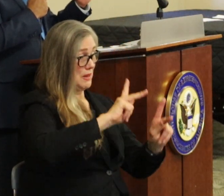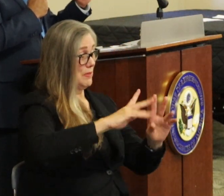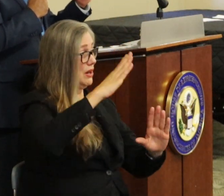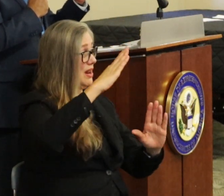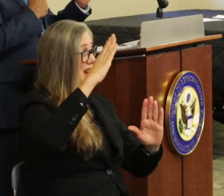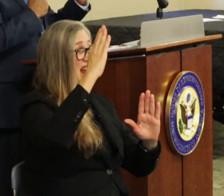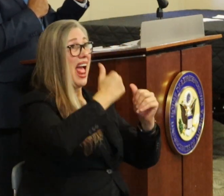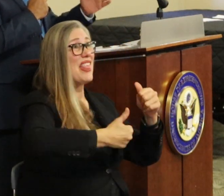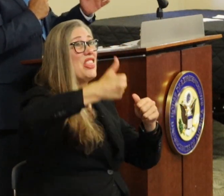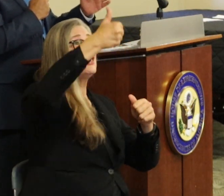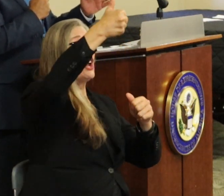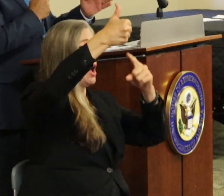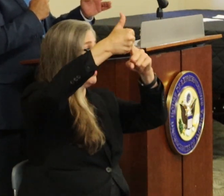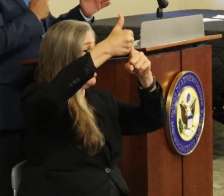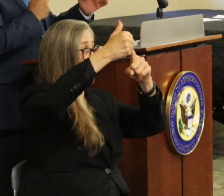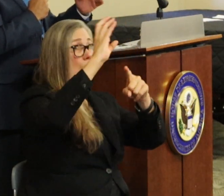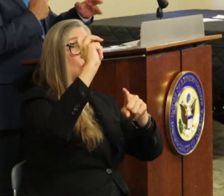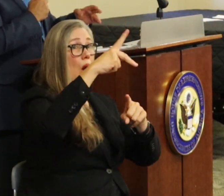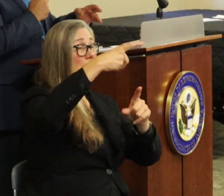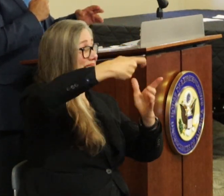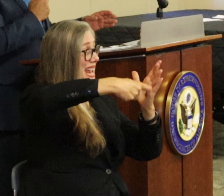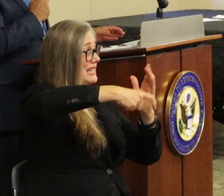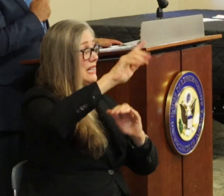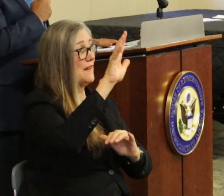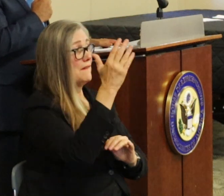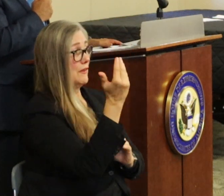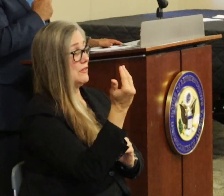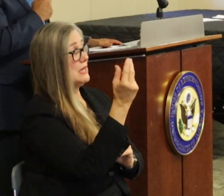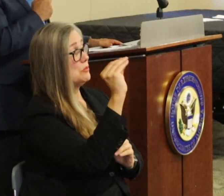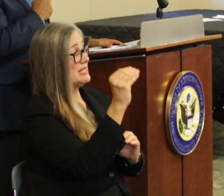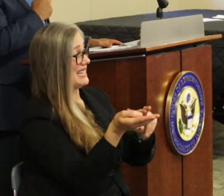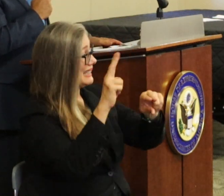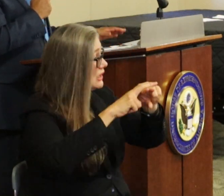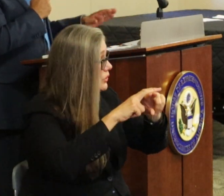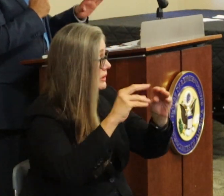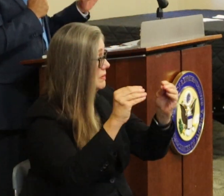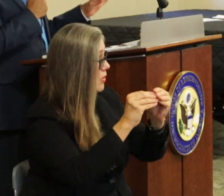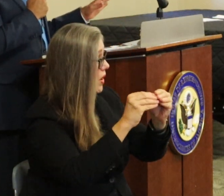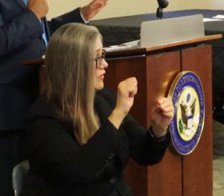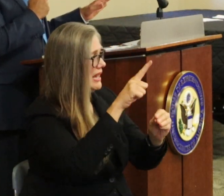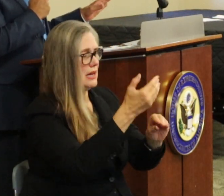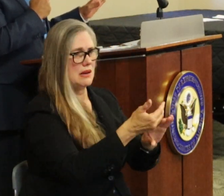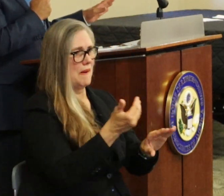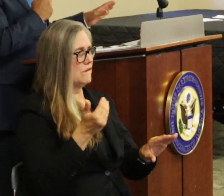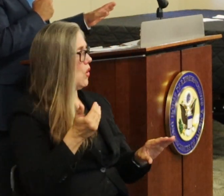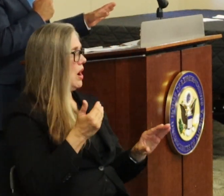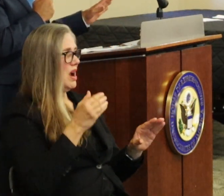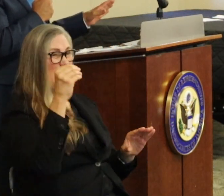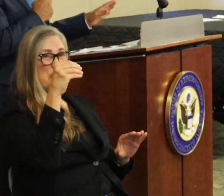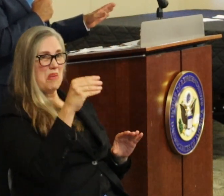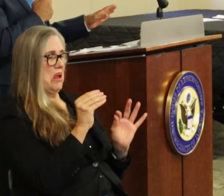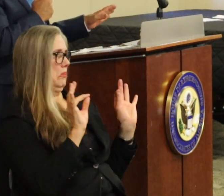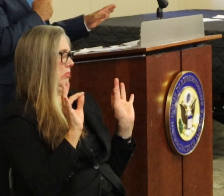top were taxed, corporations were taxed a 15% increase in taxes, where in the past they were not paying